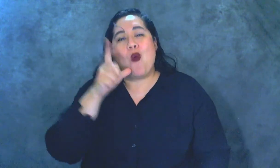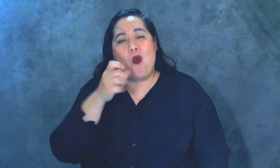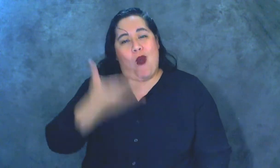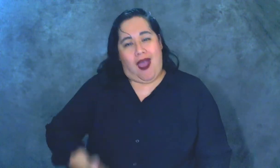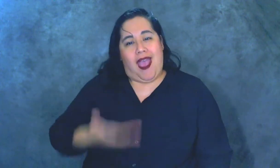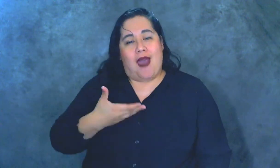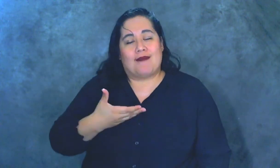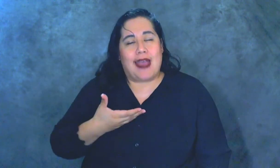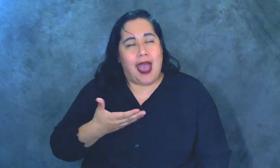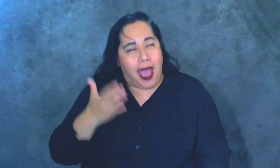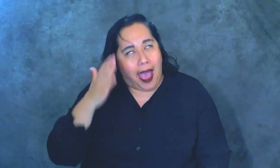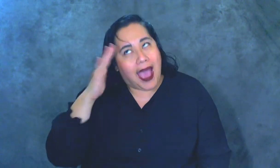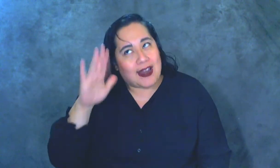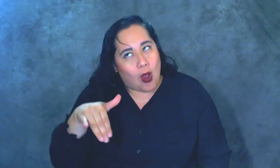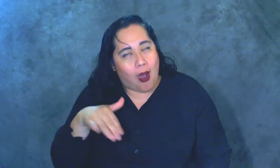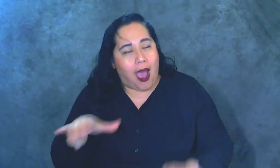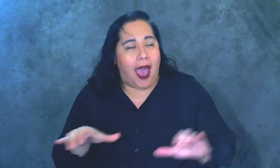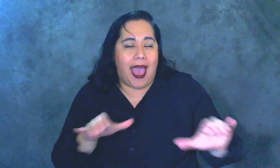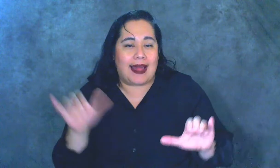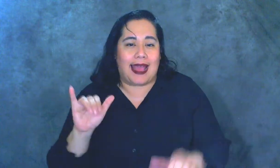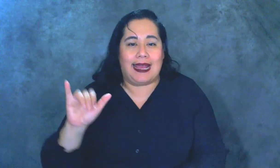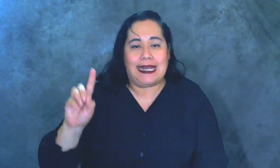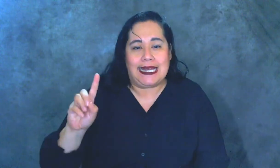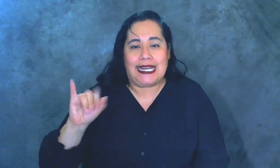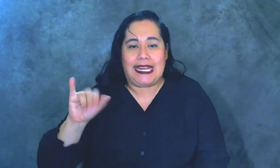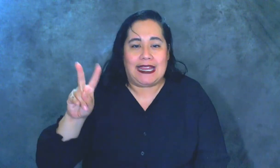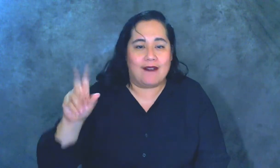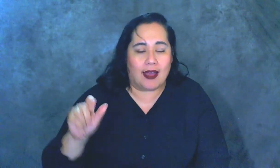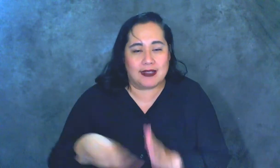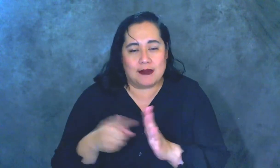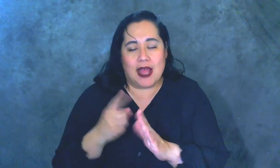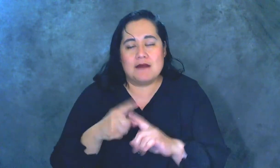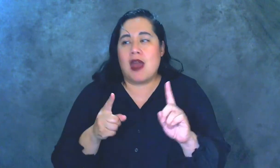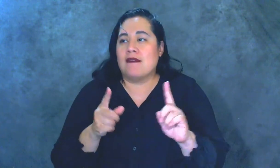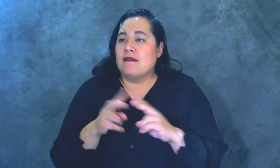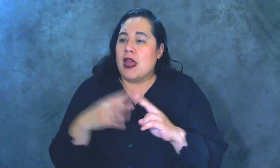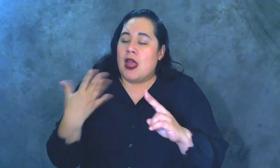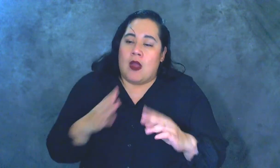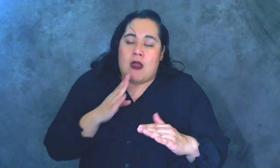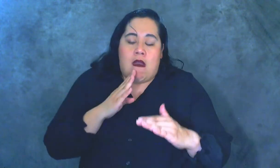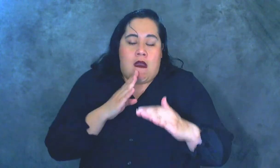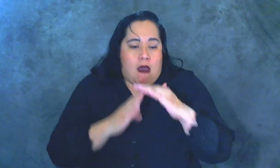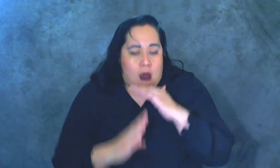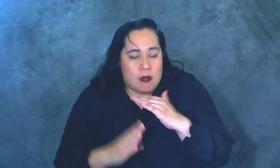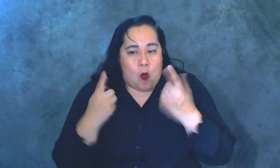I know, I act like a diva sometimes, but it is very humbling when people know your work.